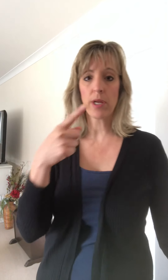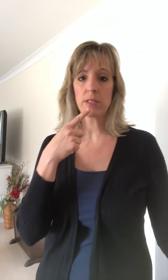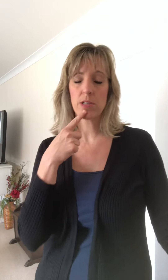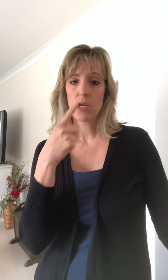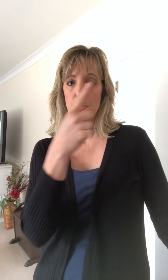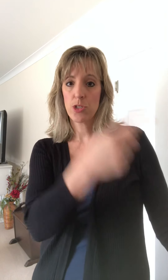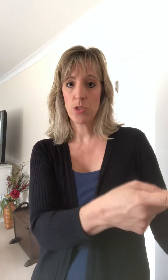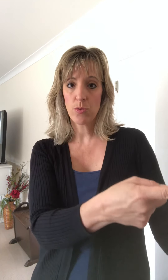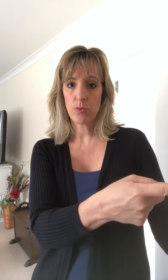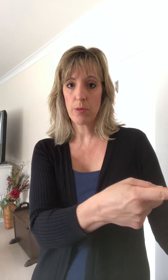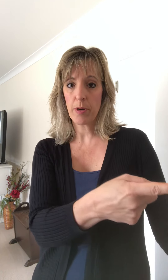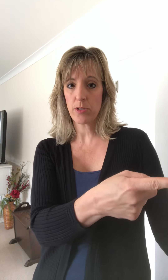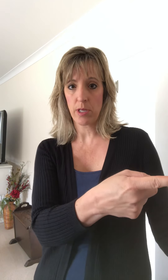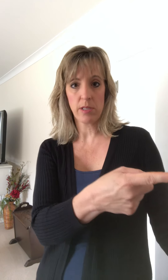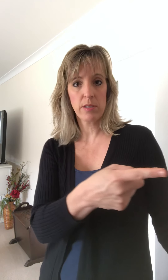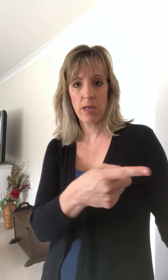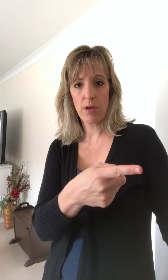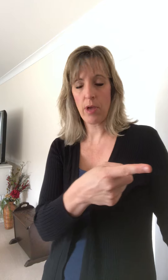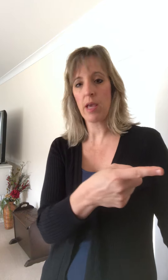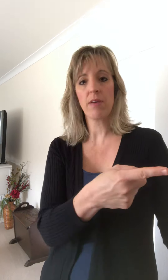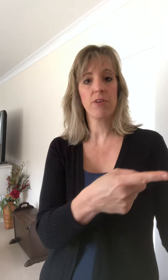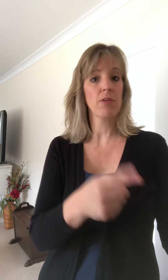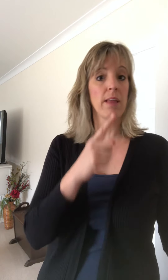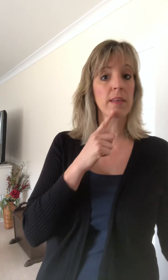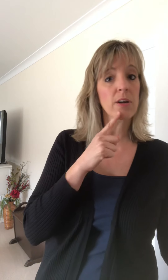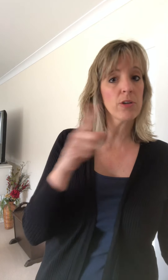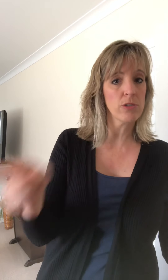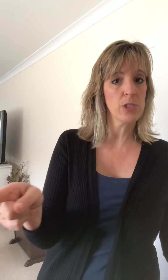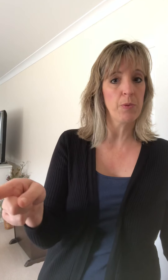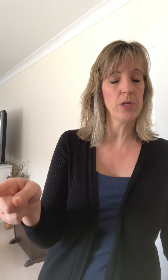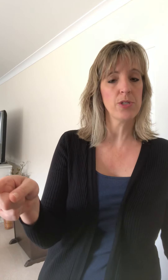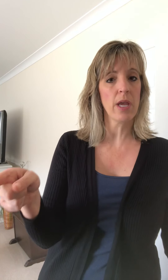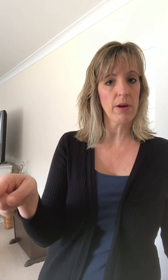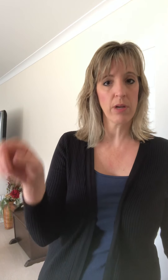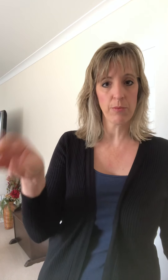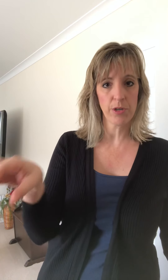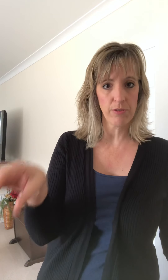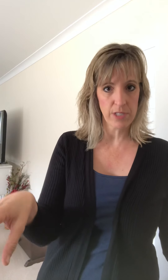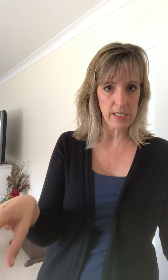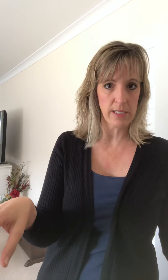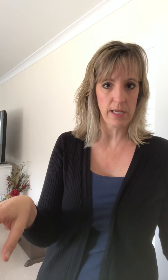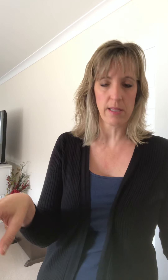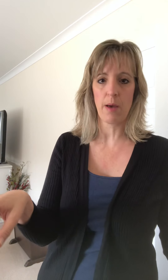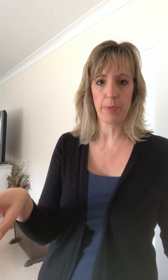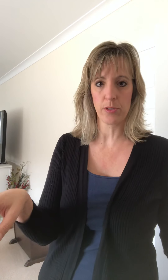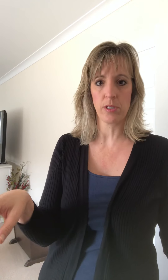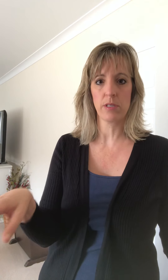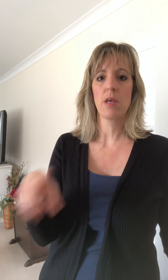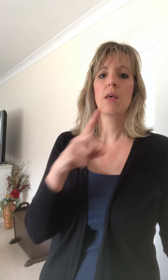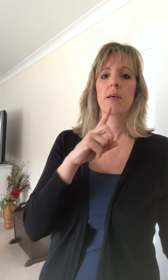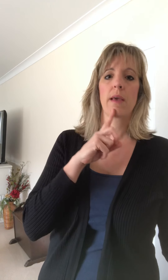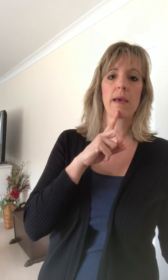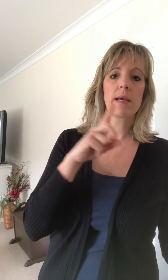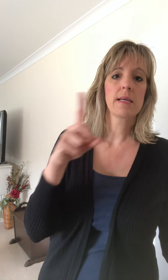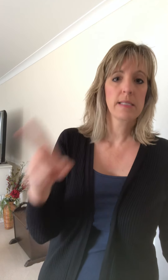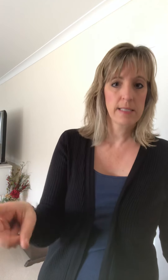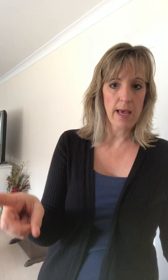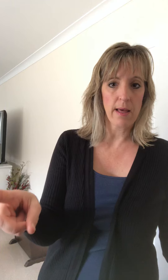point to the person. Okay, if they're not there, you just point to the area where you have designated that person. Okay,